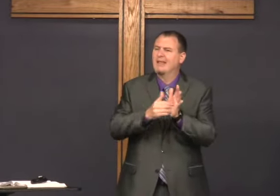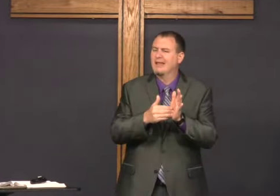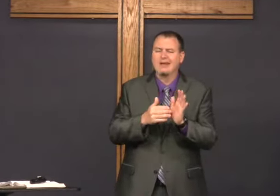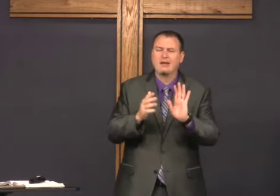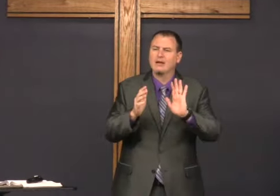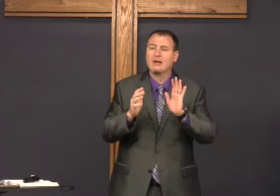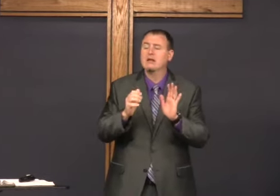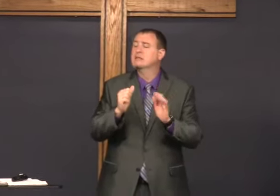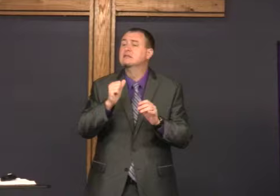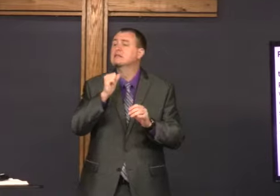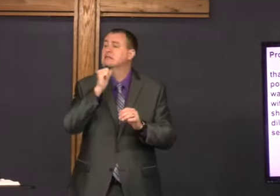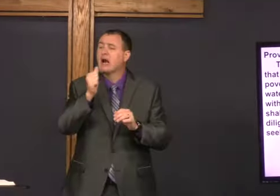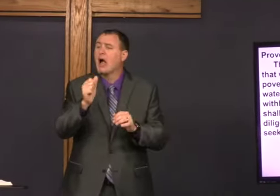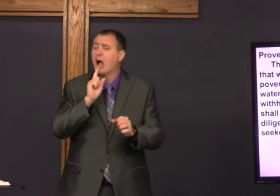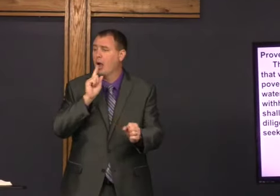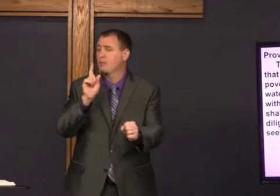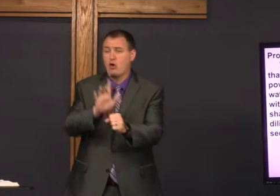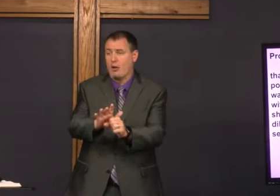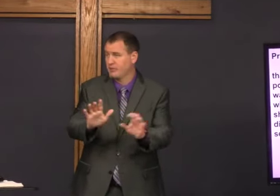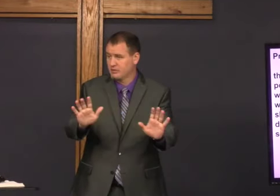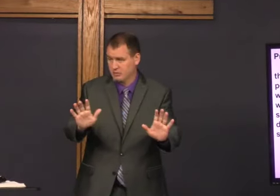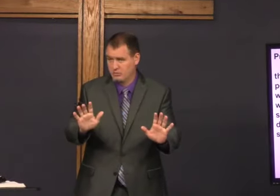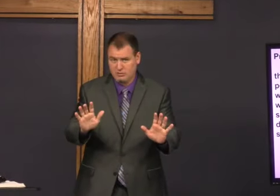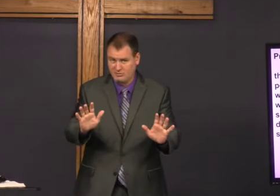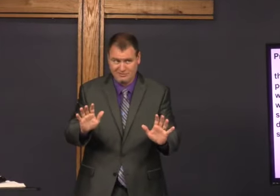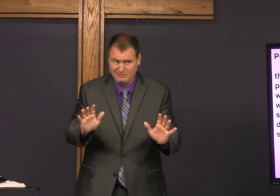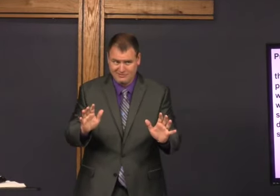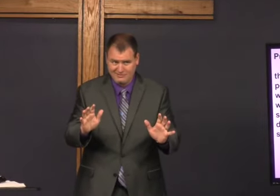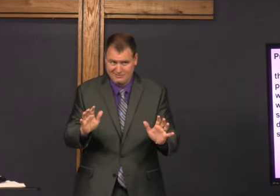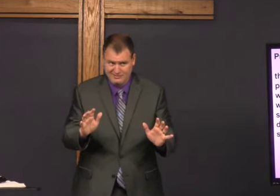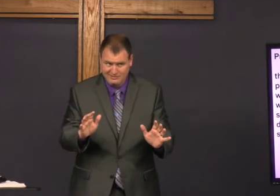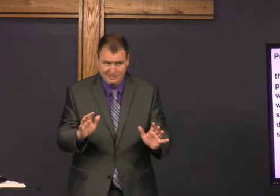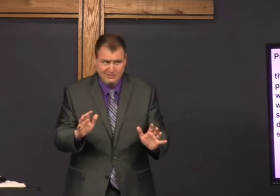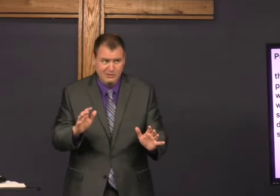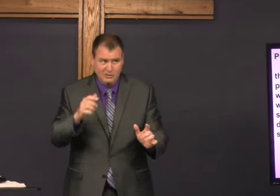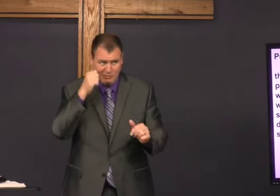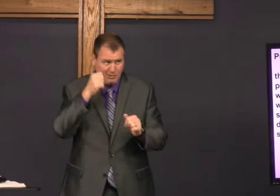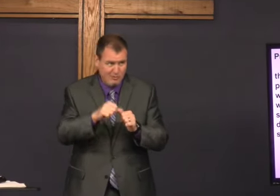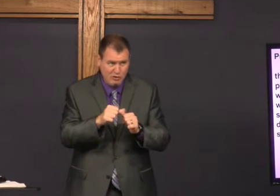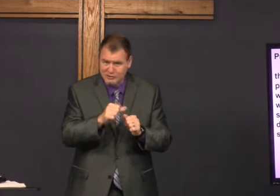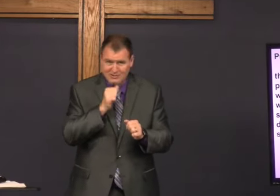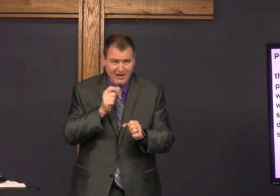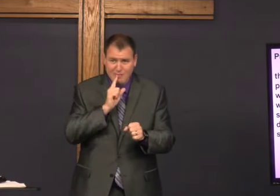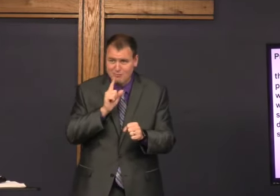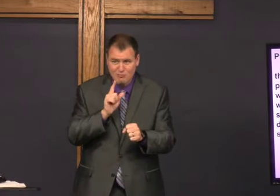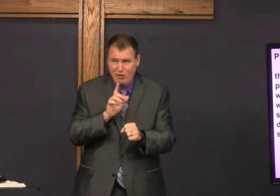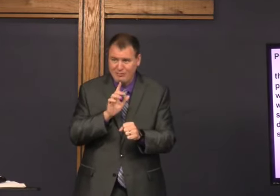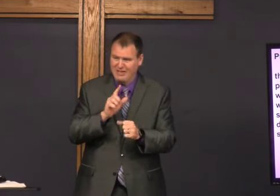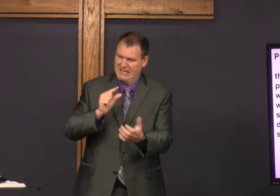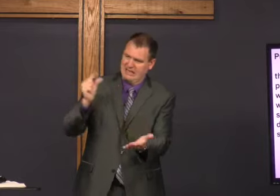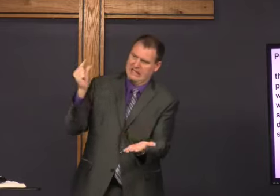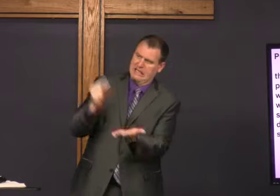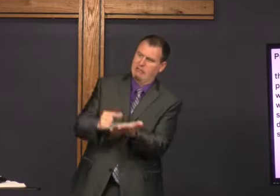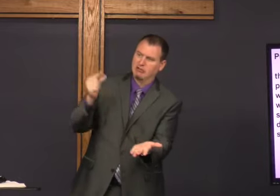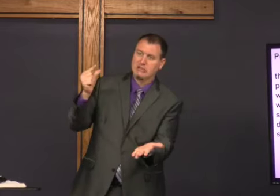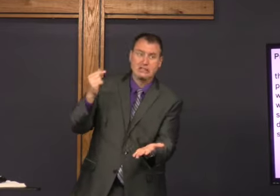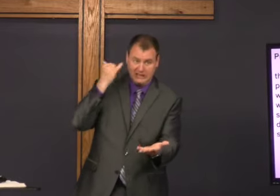So be careful. And Solomon, again, this is not a promise. Remember that. It's not a promise.